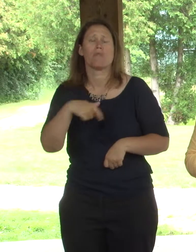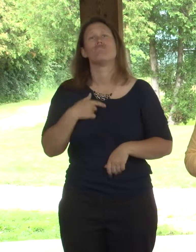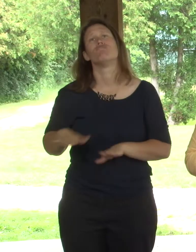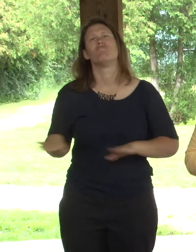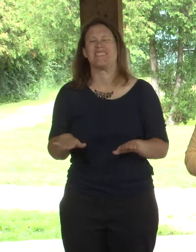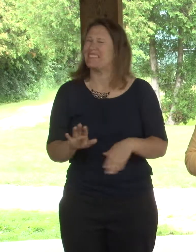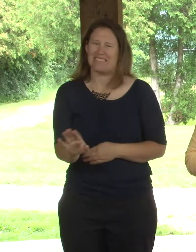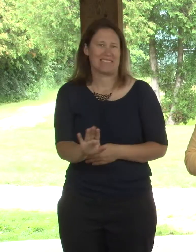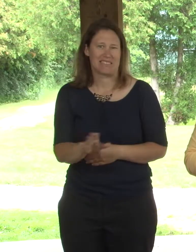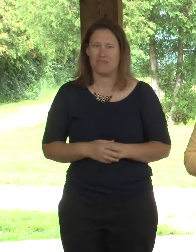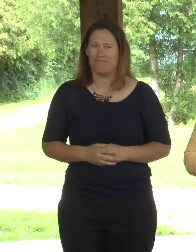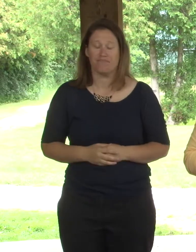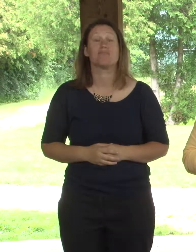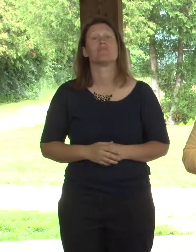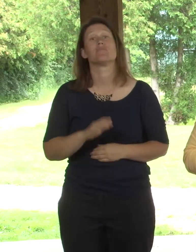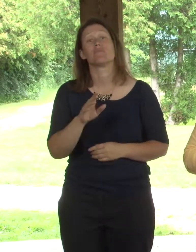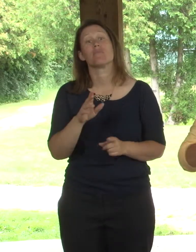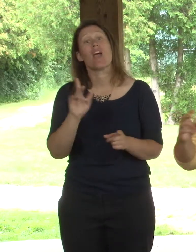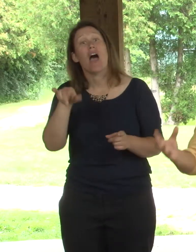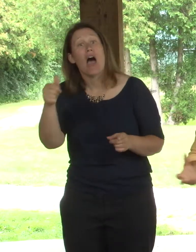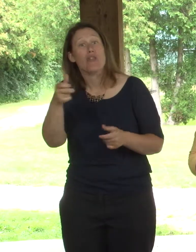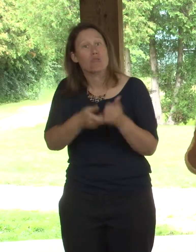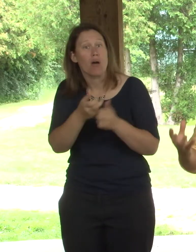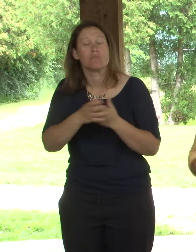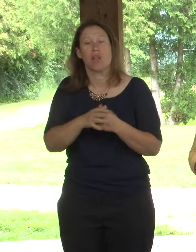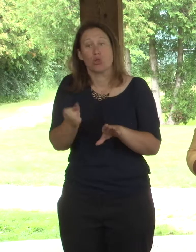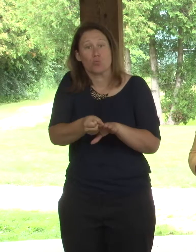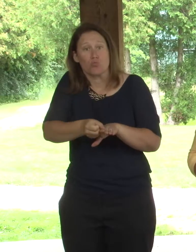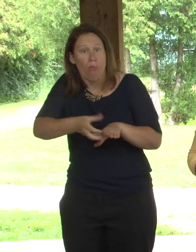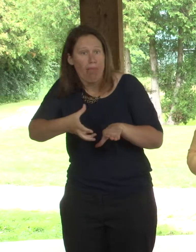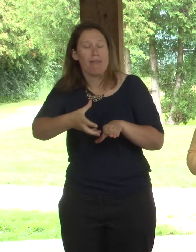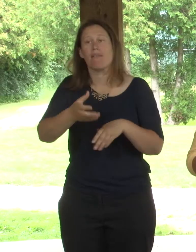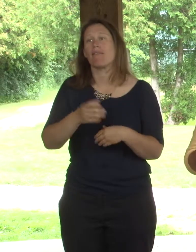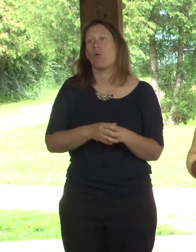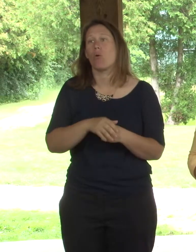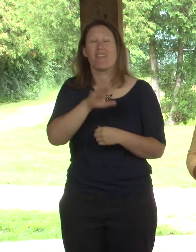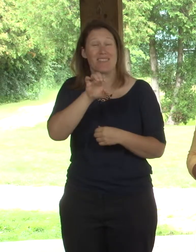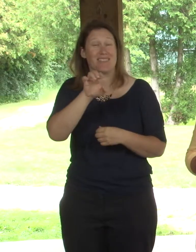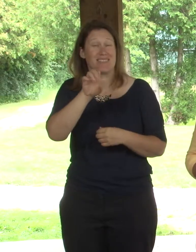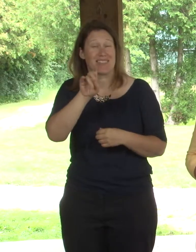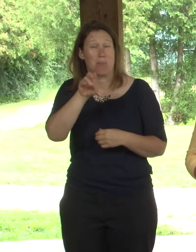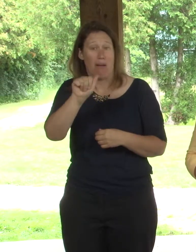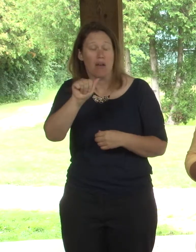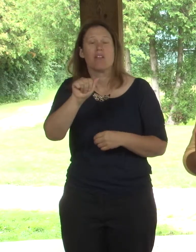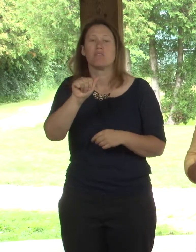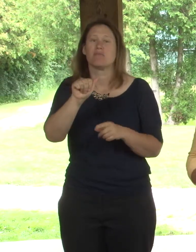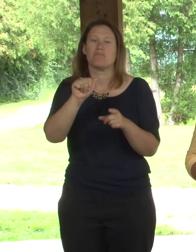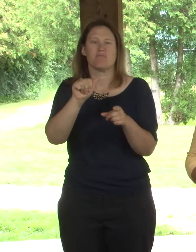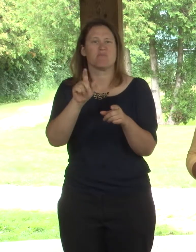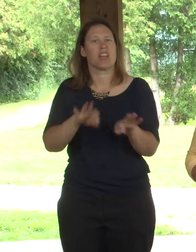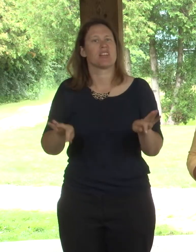a condition, swelling, edema. So again, regular exercise is good for our entire body and our health,